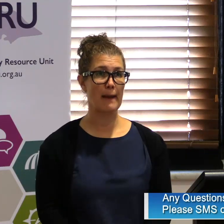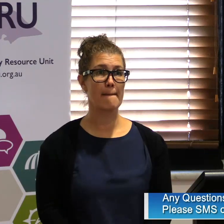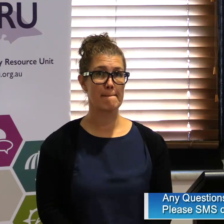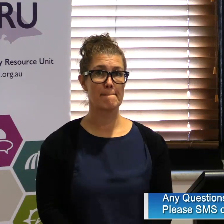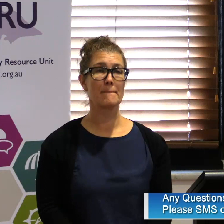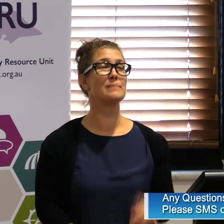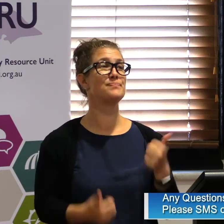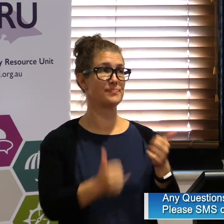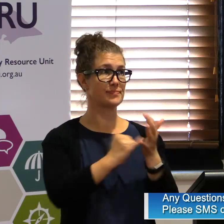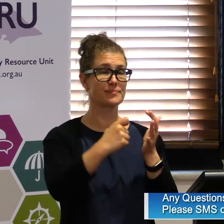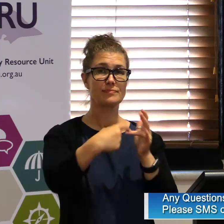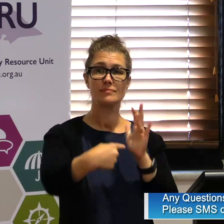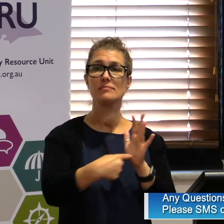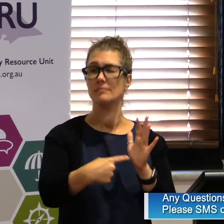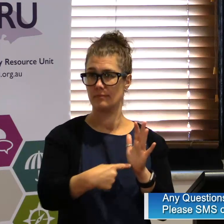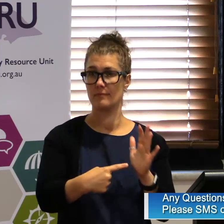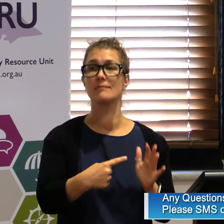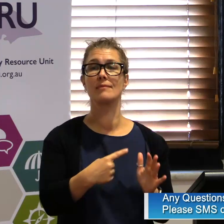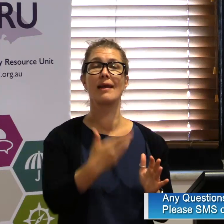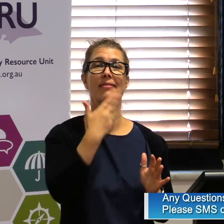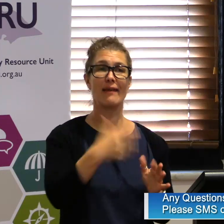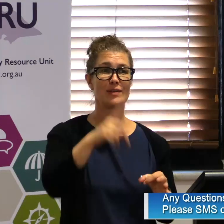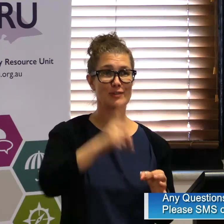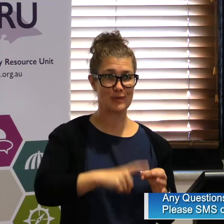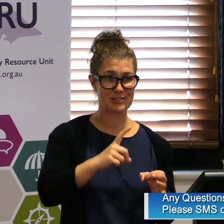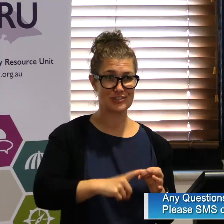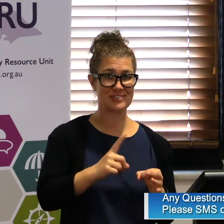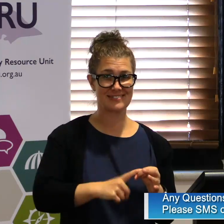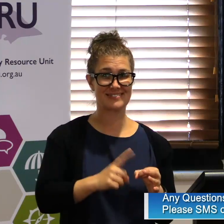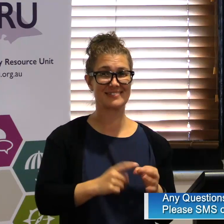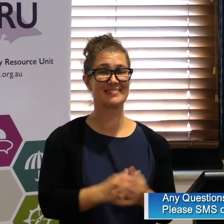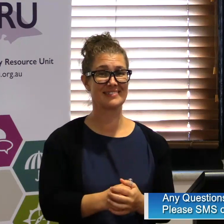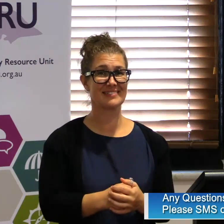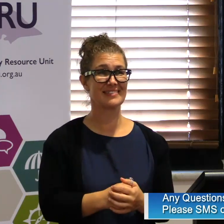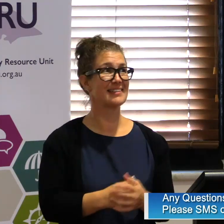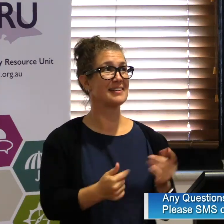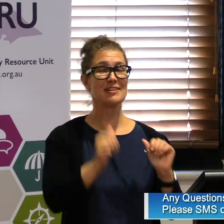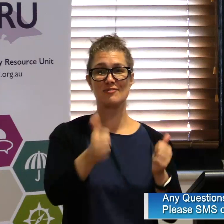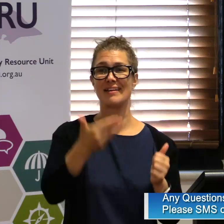Thank you for the question. Apologies for having to look there to lip read.